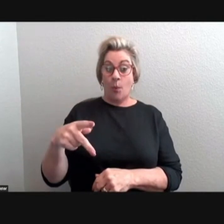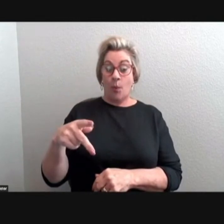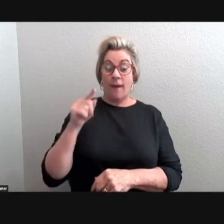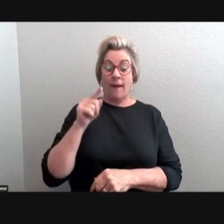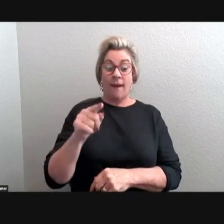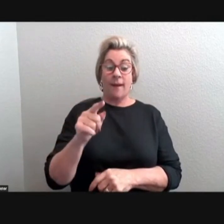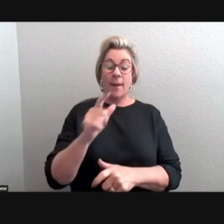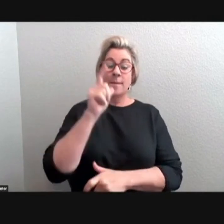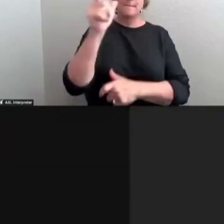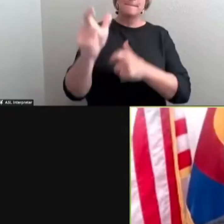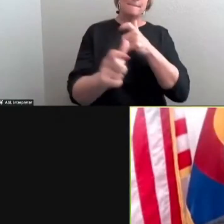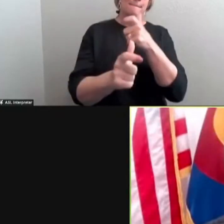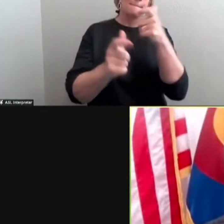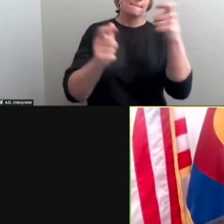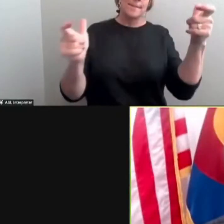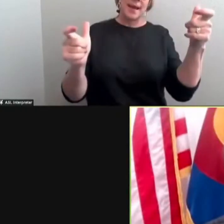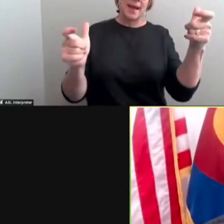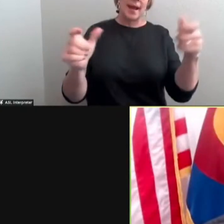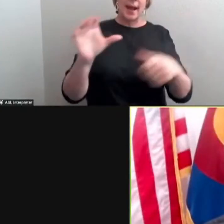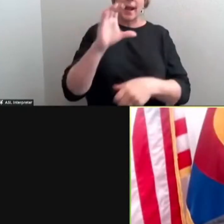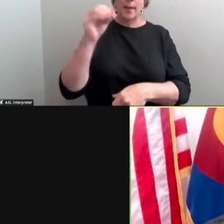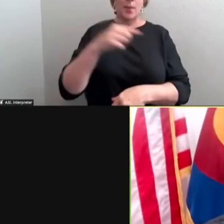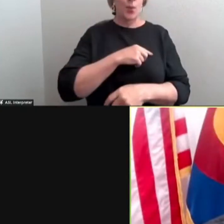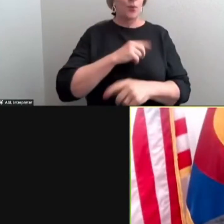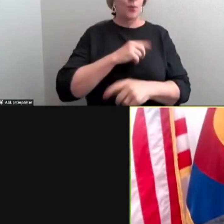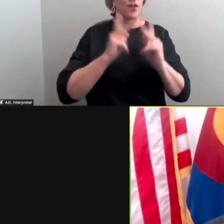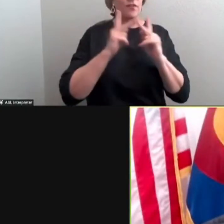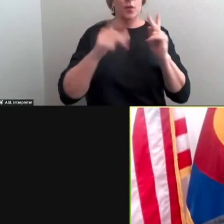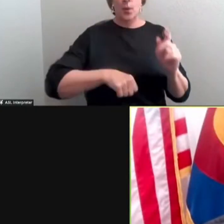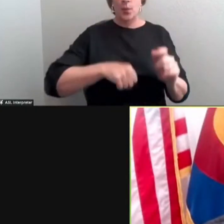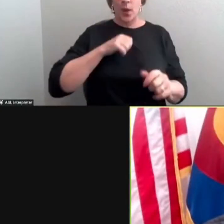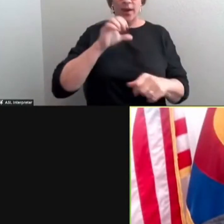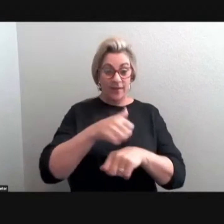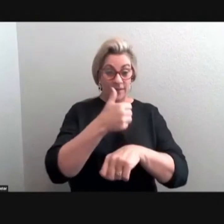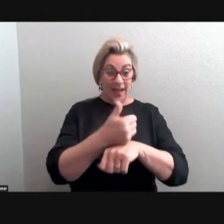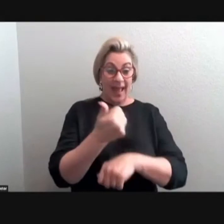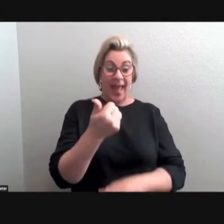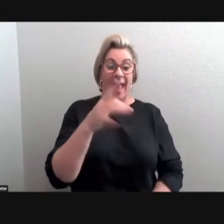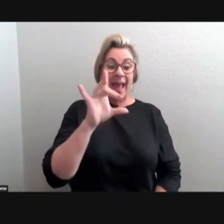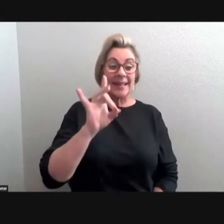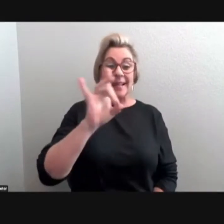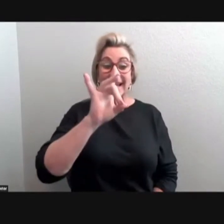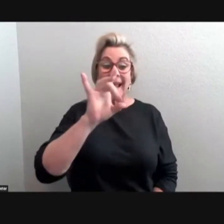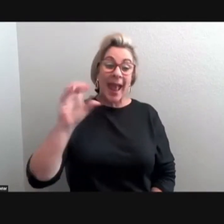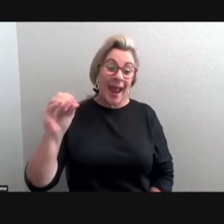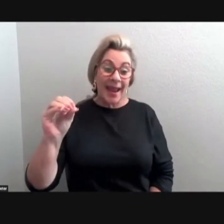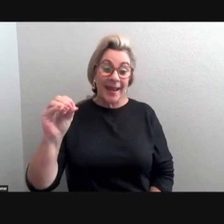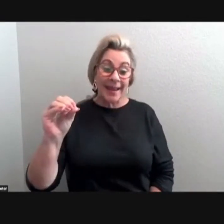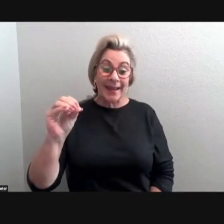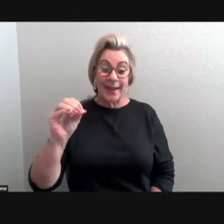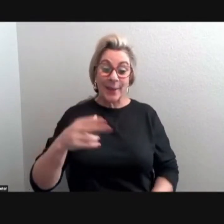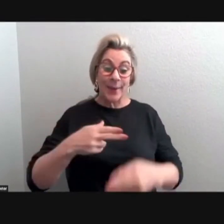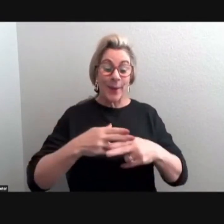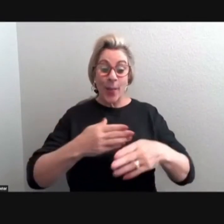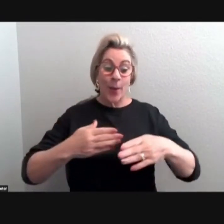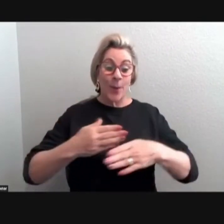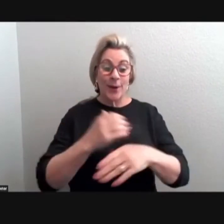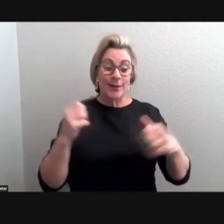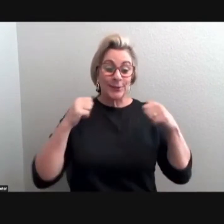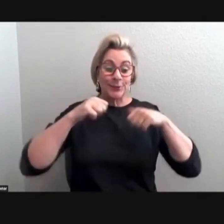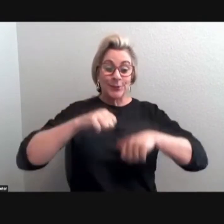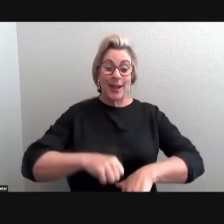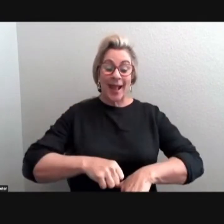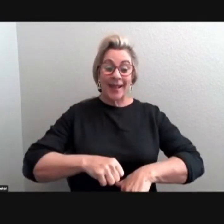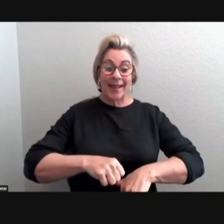corporate citizens Colorado's most proud of. It was founded back in 1880 as the Wooden Jacket Can Company in Buffalo, New